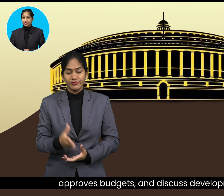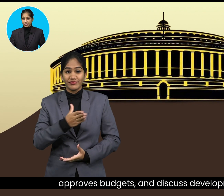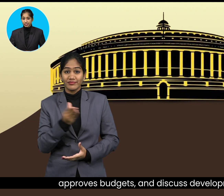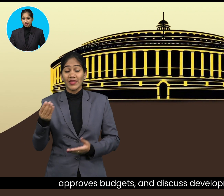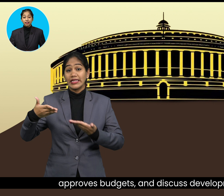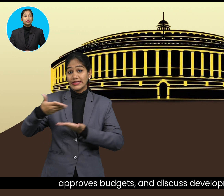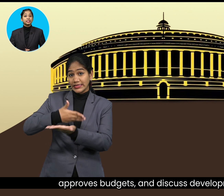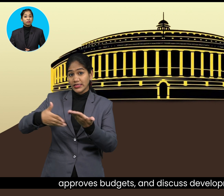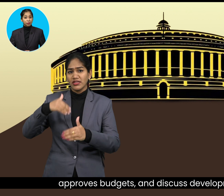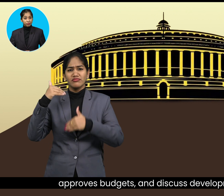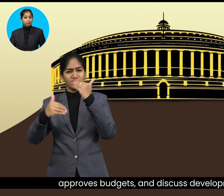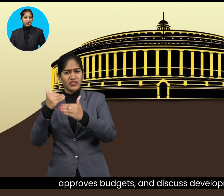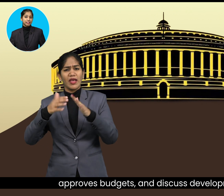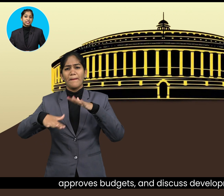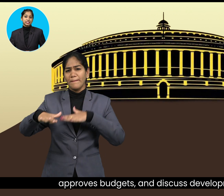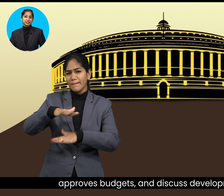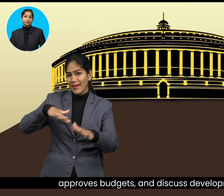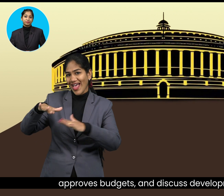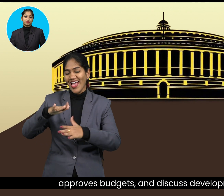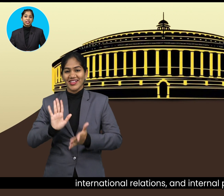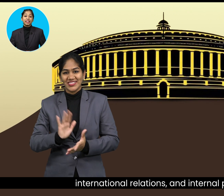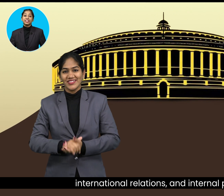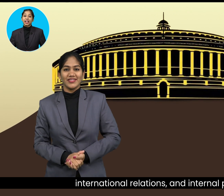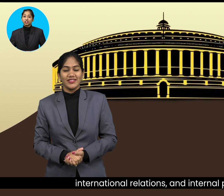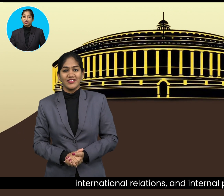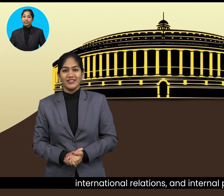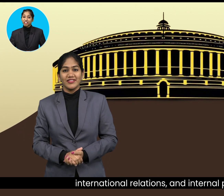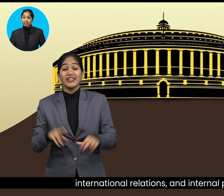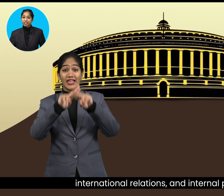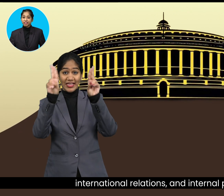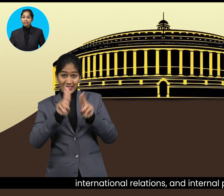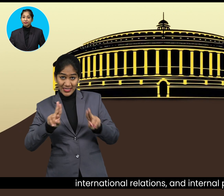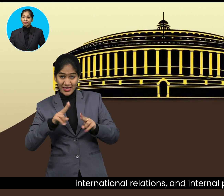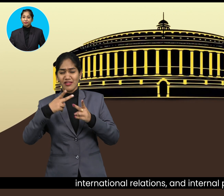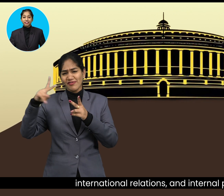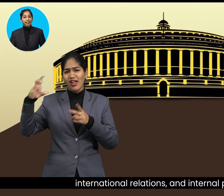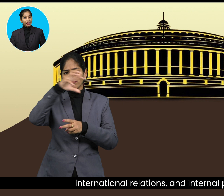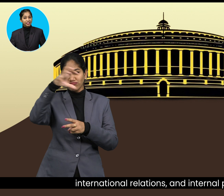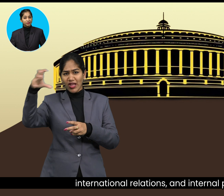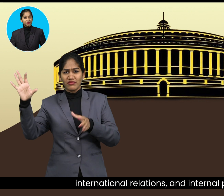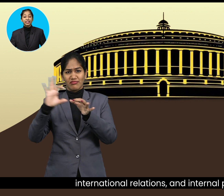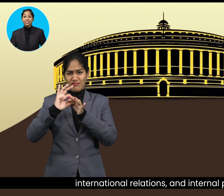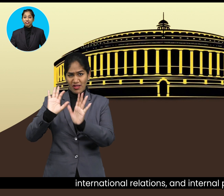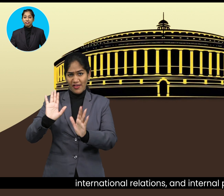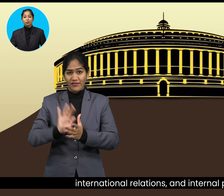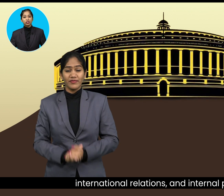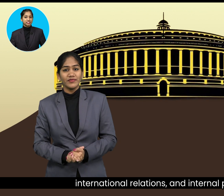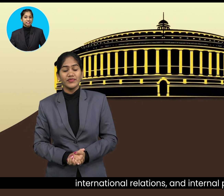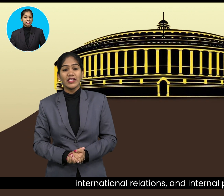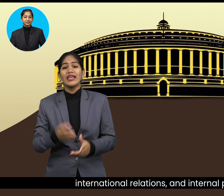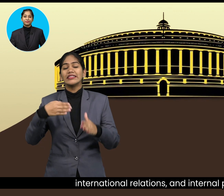and discuss development plans, international relations, and